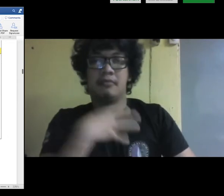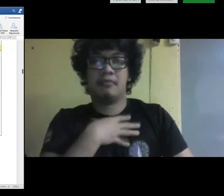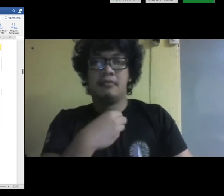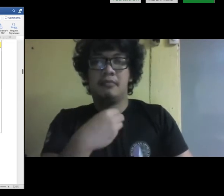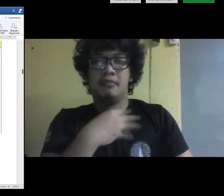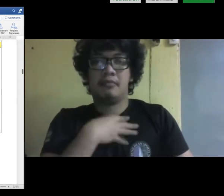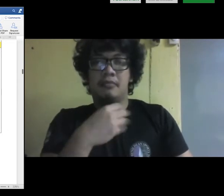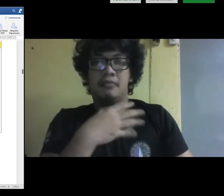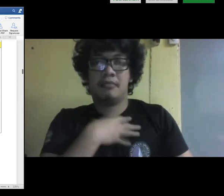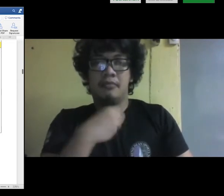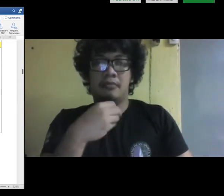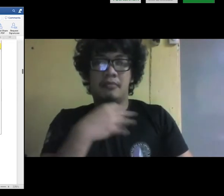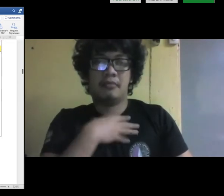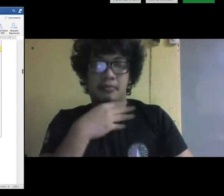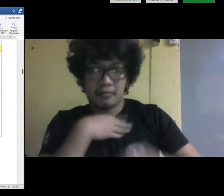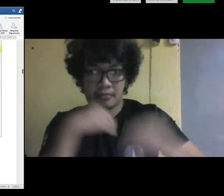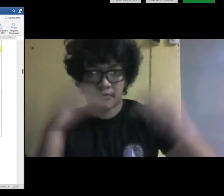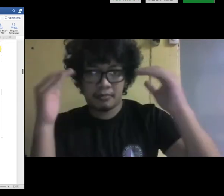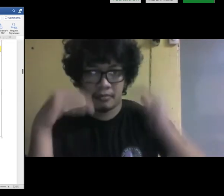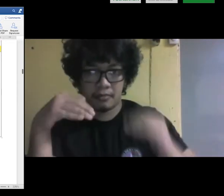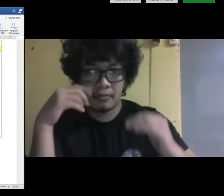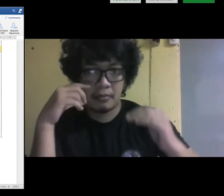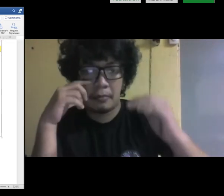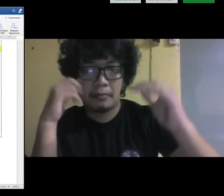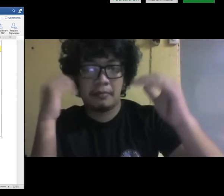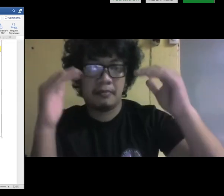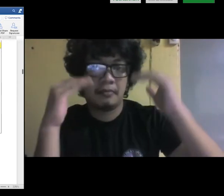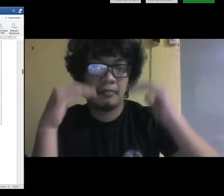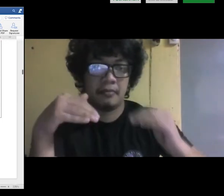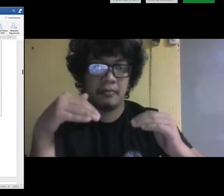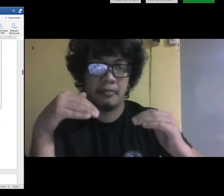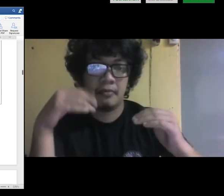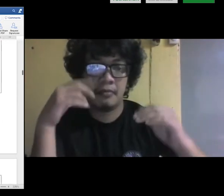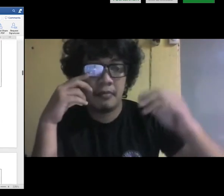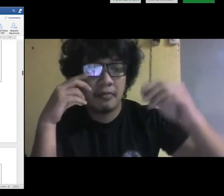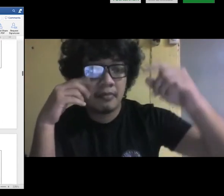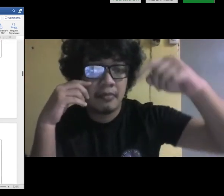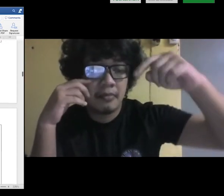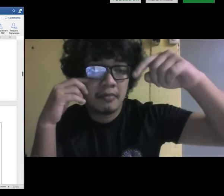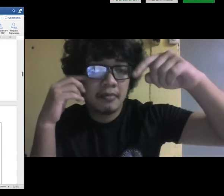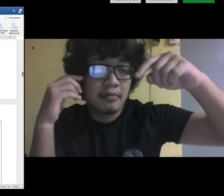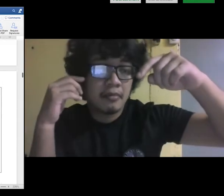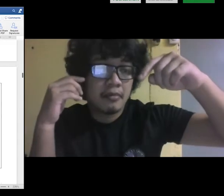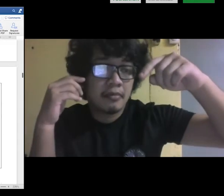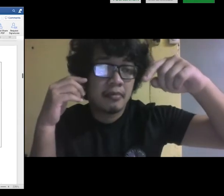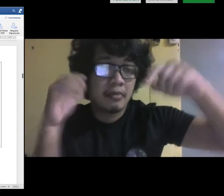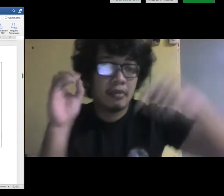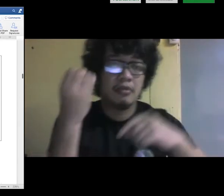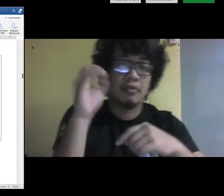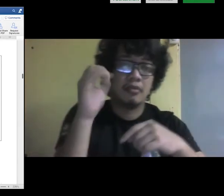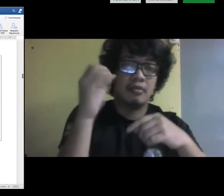extra Yes, arrows white. to green. Yes, good. Okay, we have white there. Next,